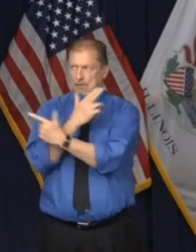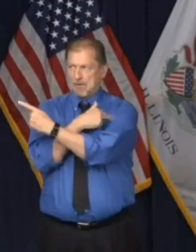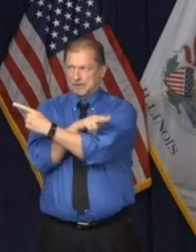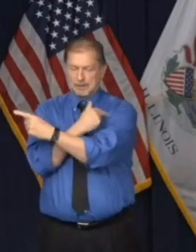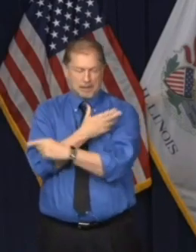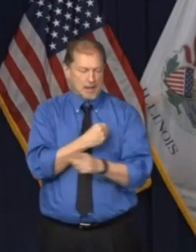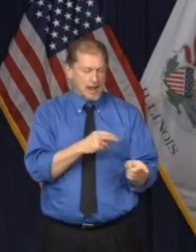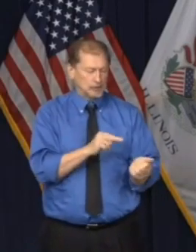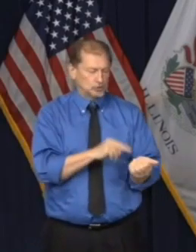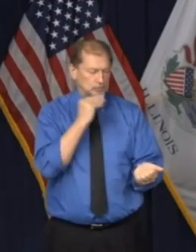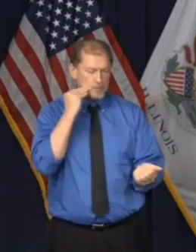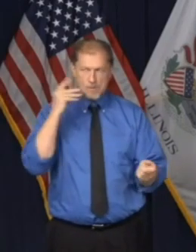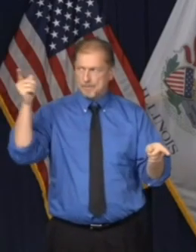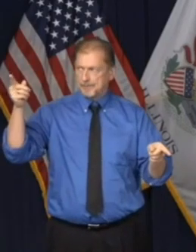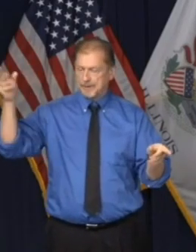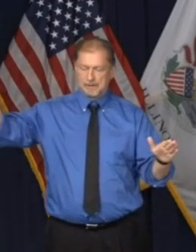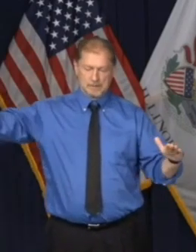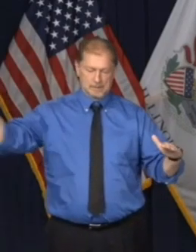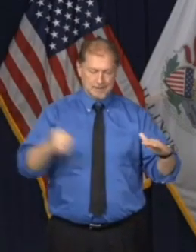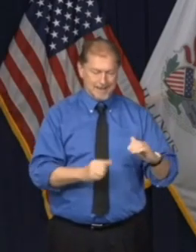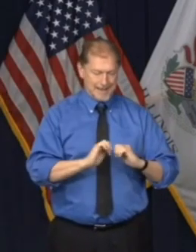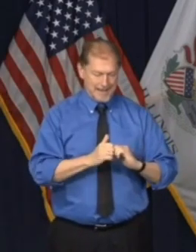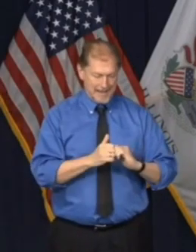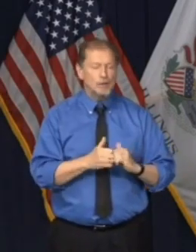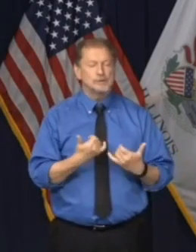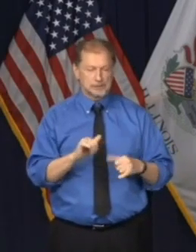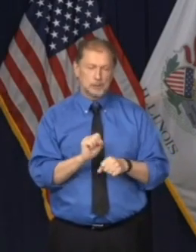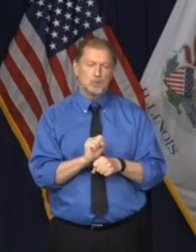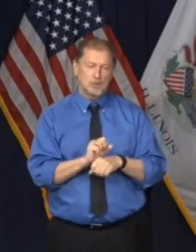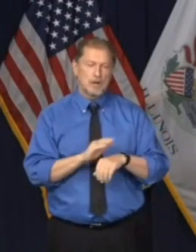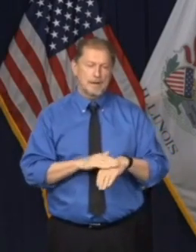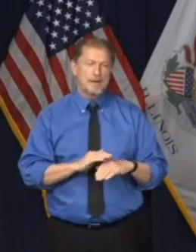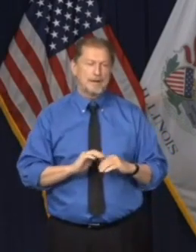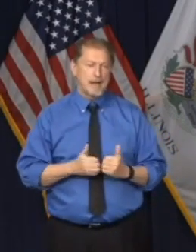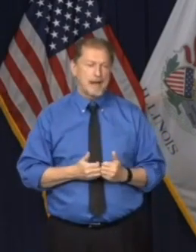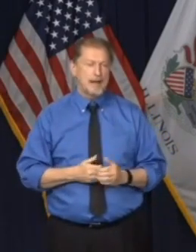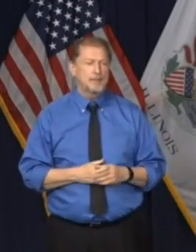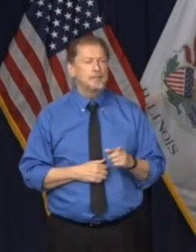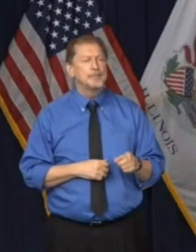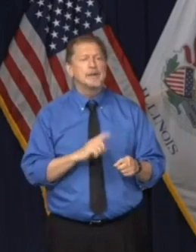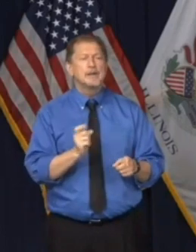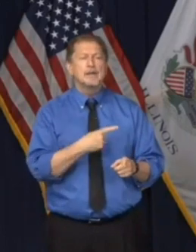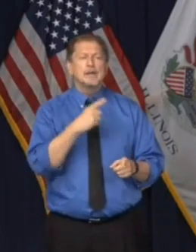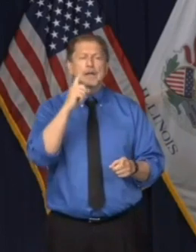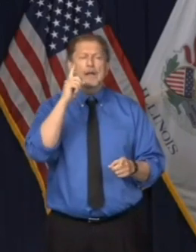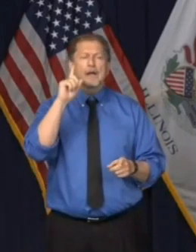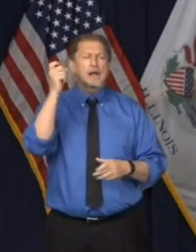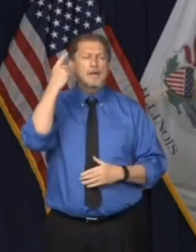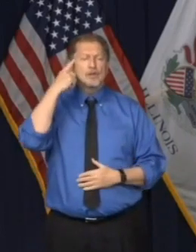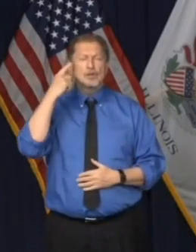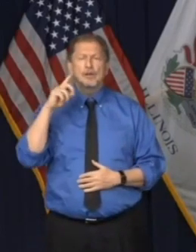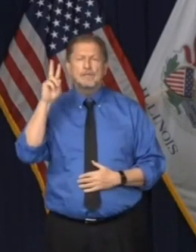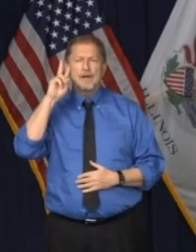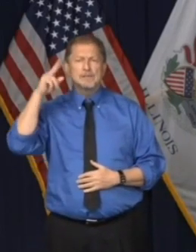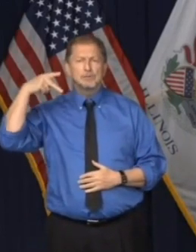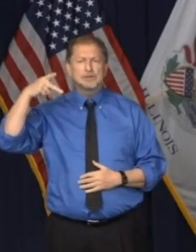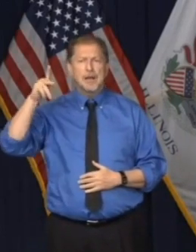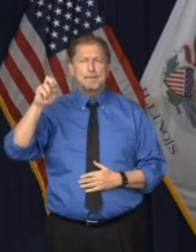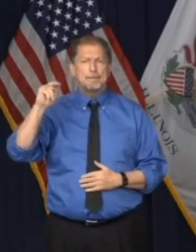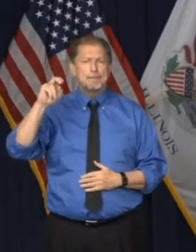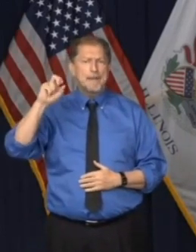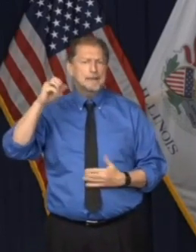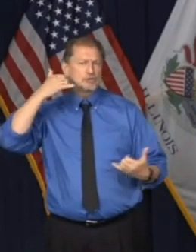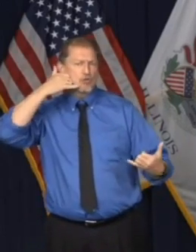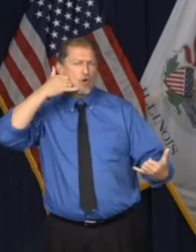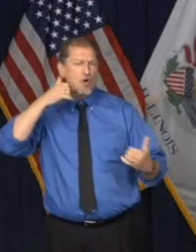that time and get people safely back to their permanent residence. Thank you. Governor, were you on the call today with Vice President Pence? I was. How